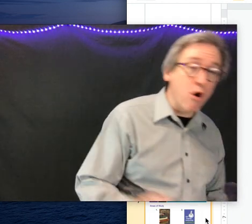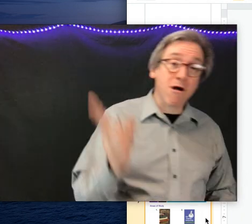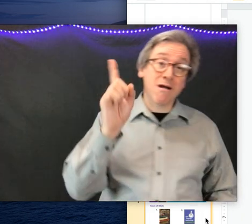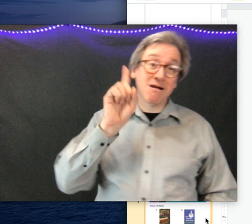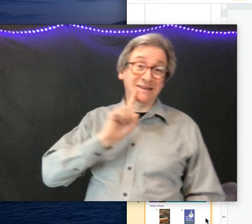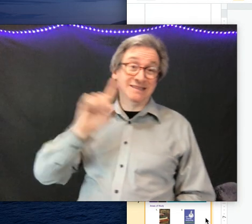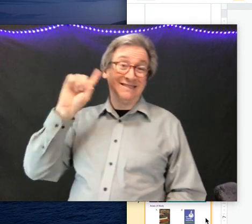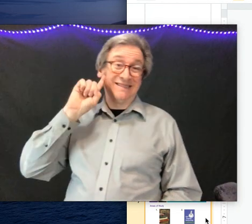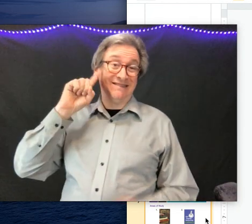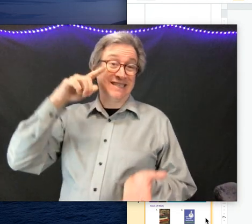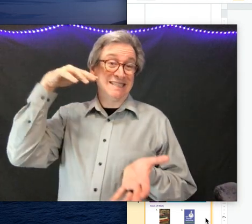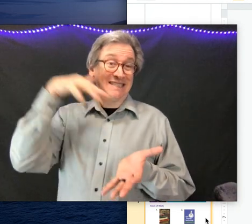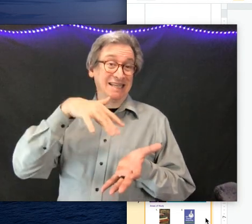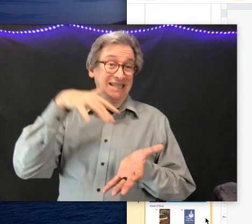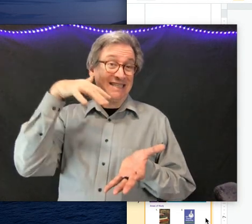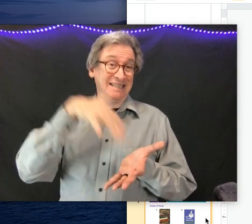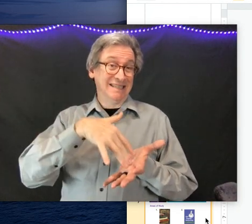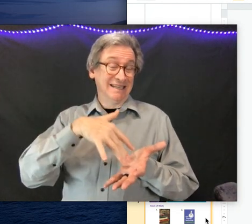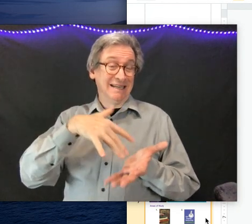or